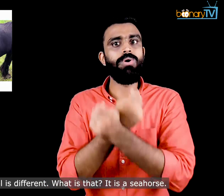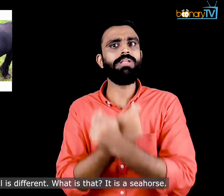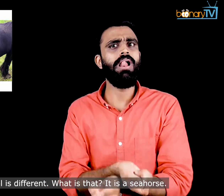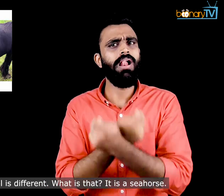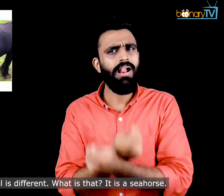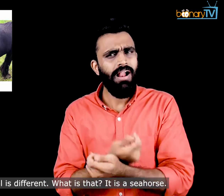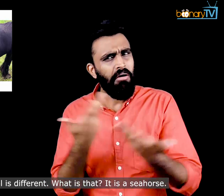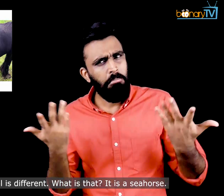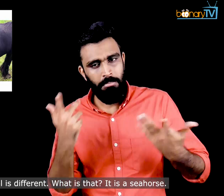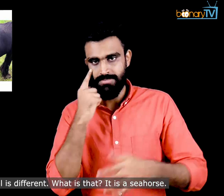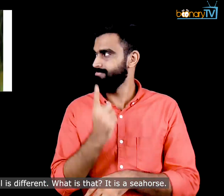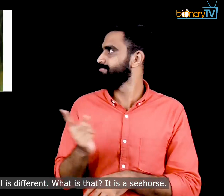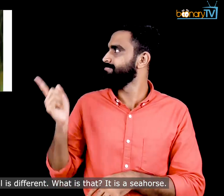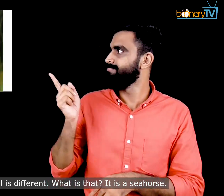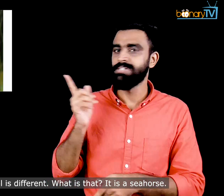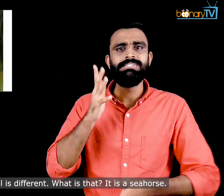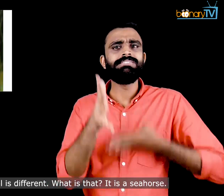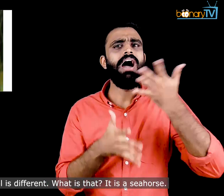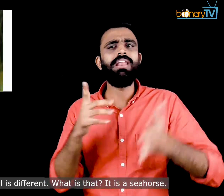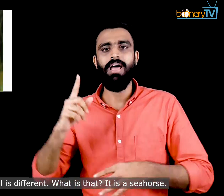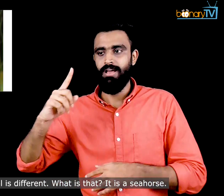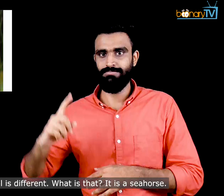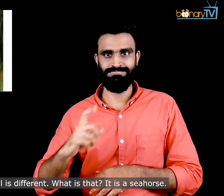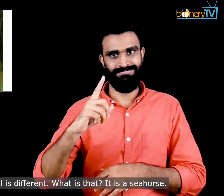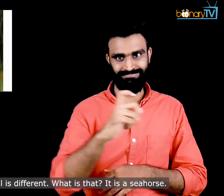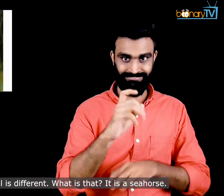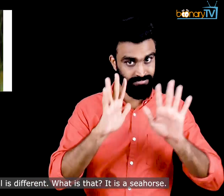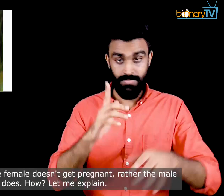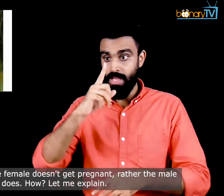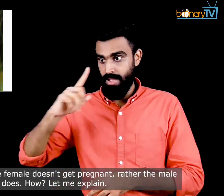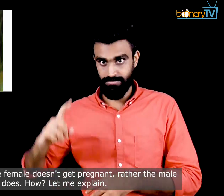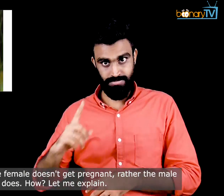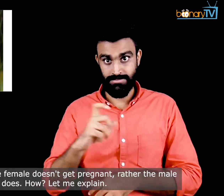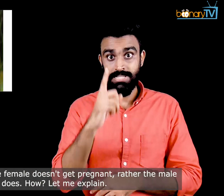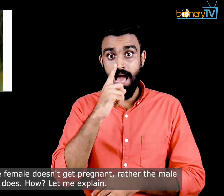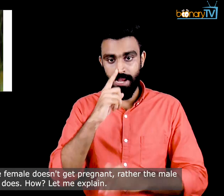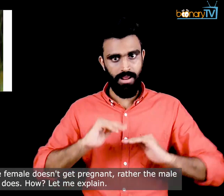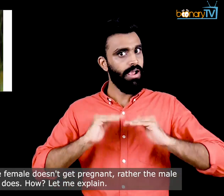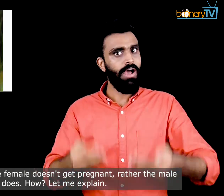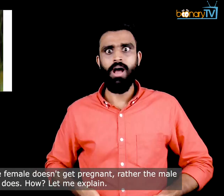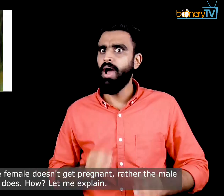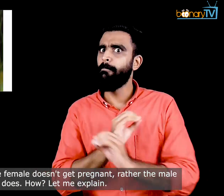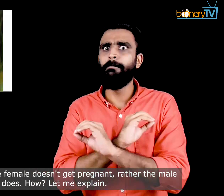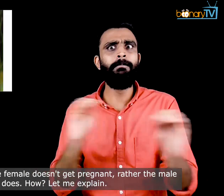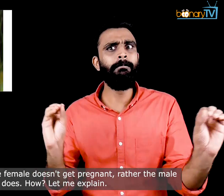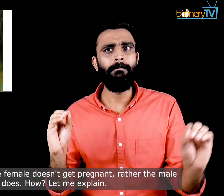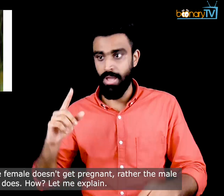different. What is that? It is a sea horse. In sea horses, the female doesn't get pregnant,